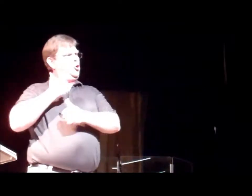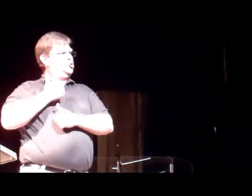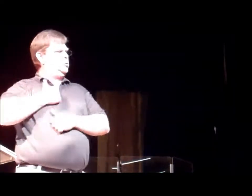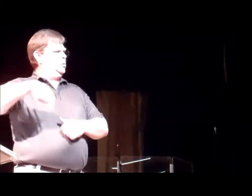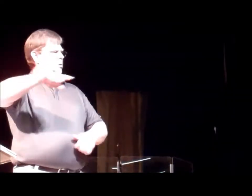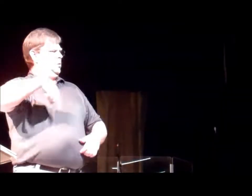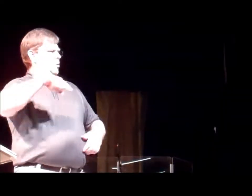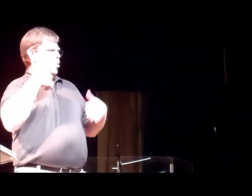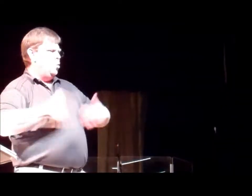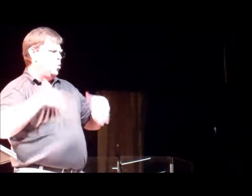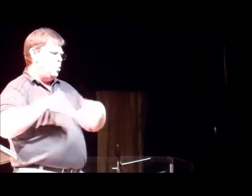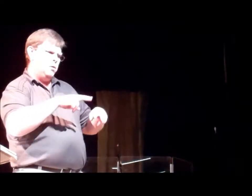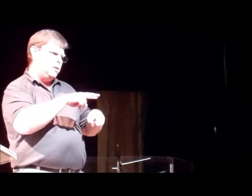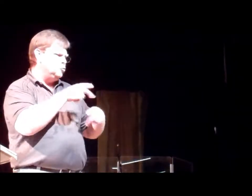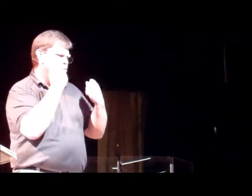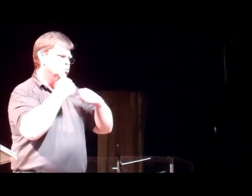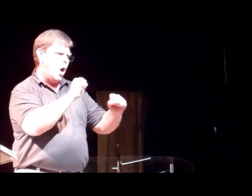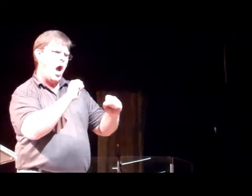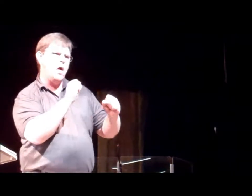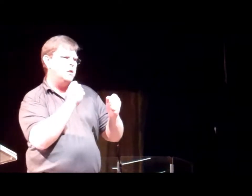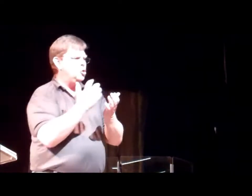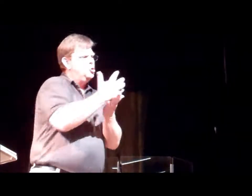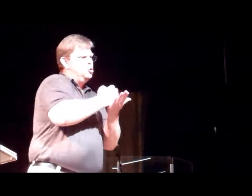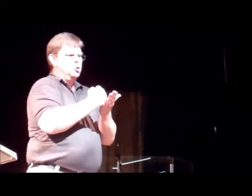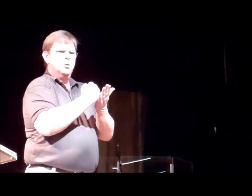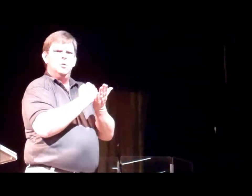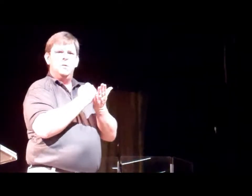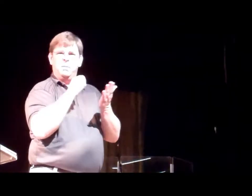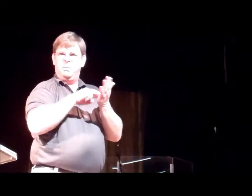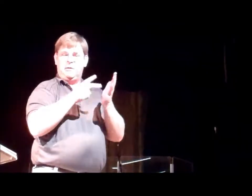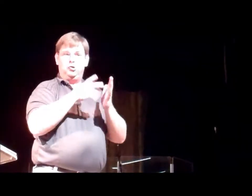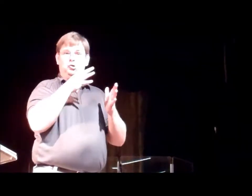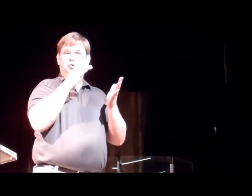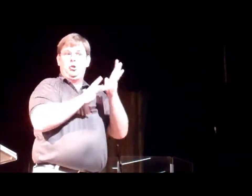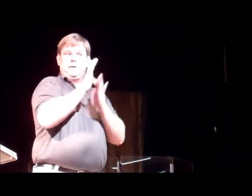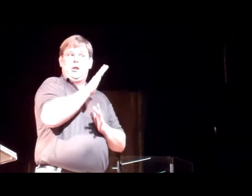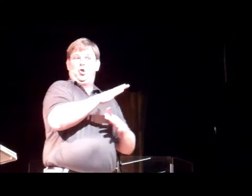worth much. But for a soldier, they might have been worth a lot.